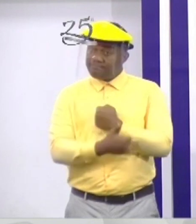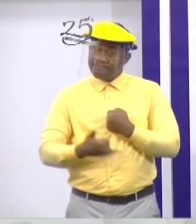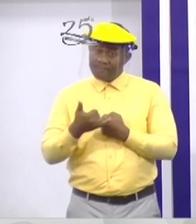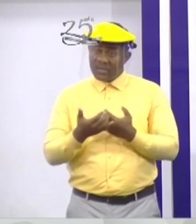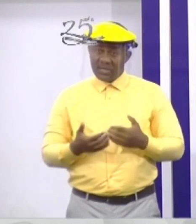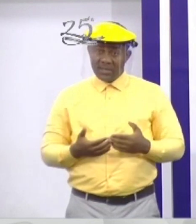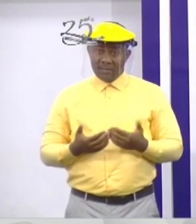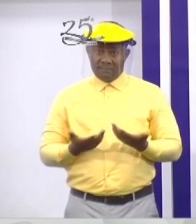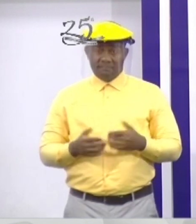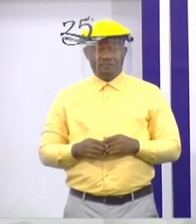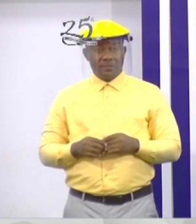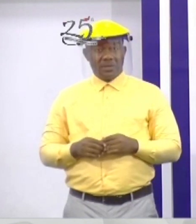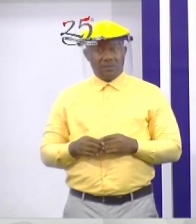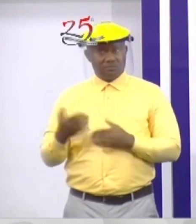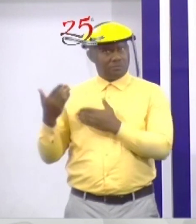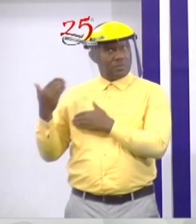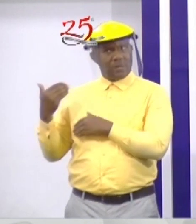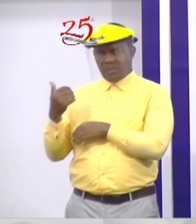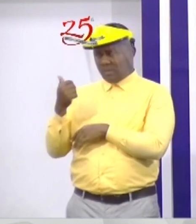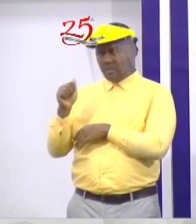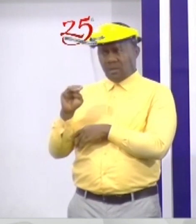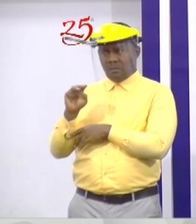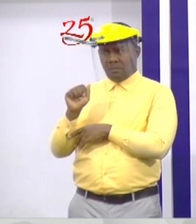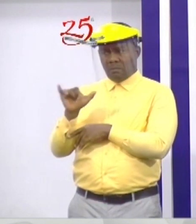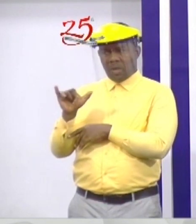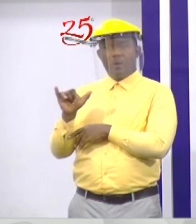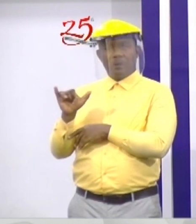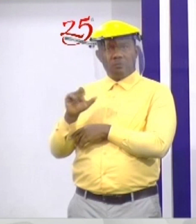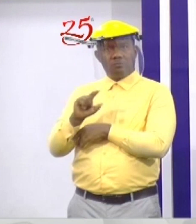is as at the 10th of May, 2020.